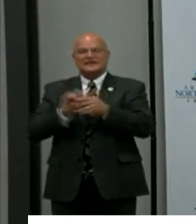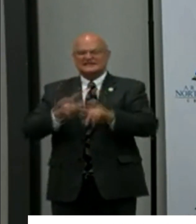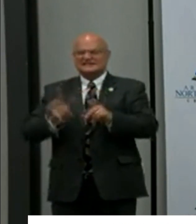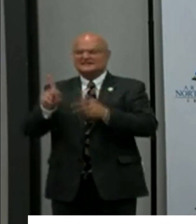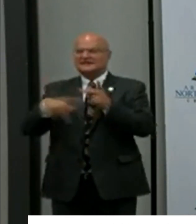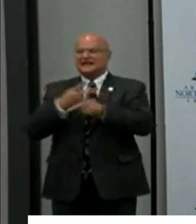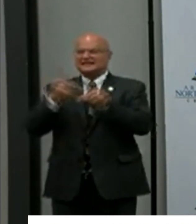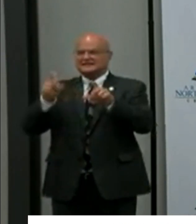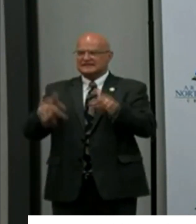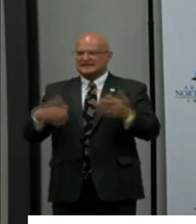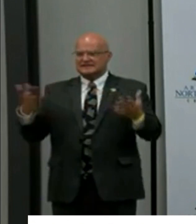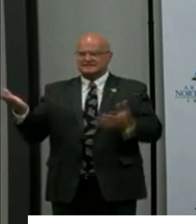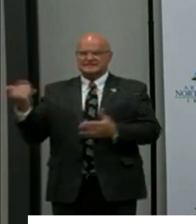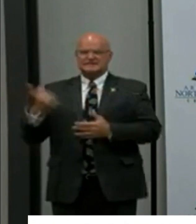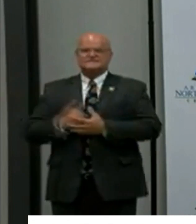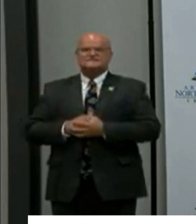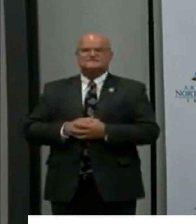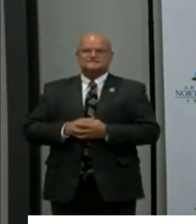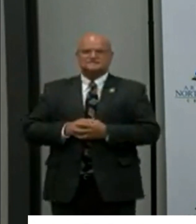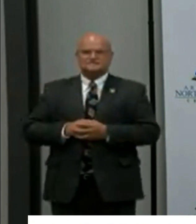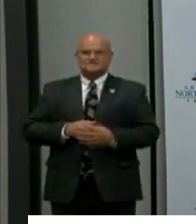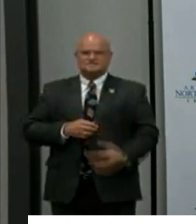different kinds of tests. Dr. Dillehay.